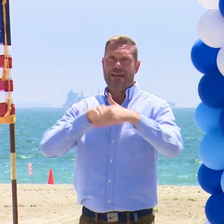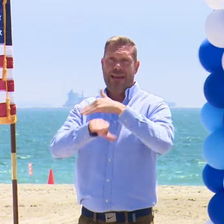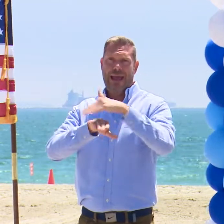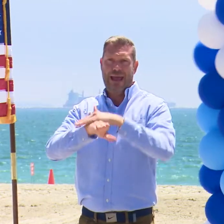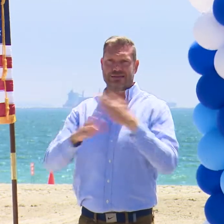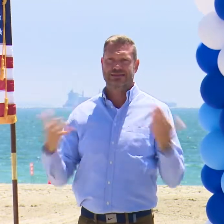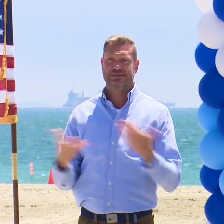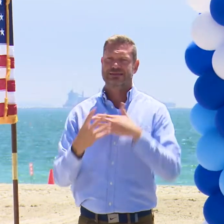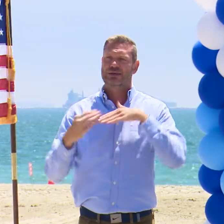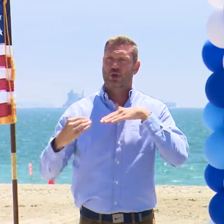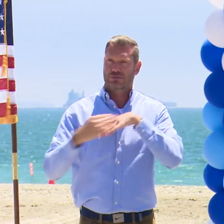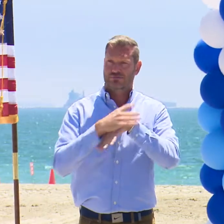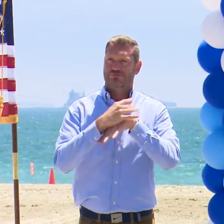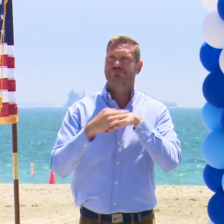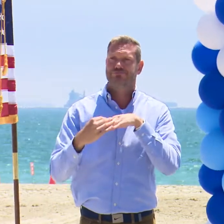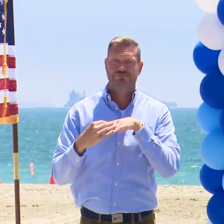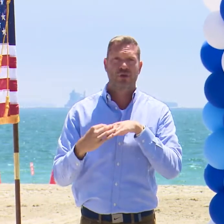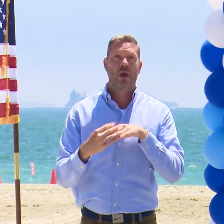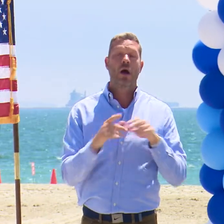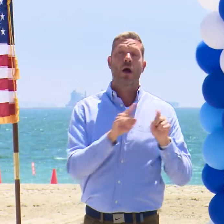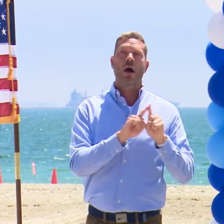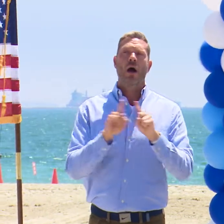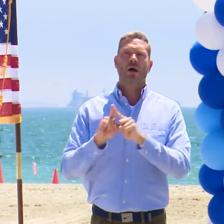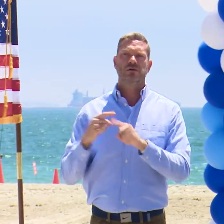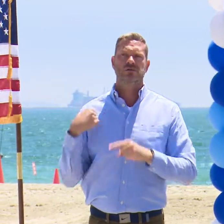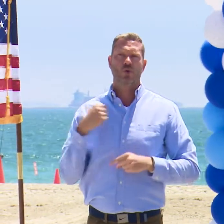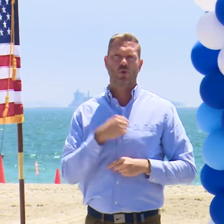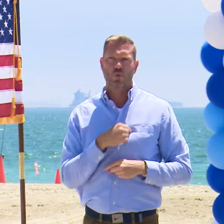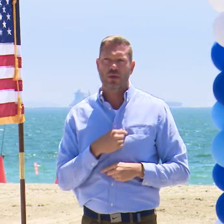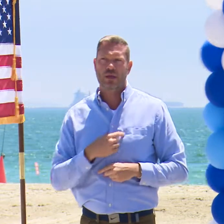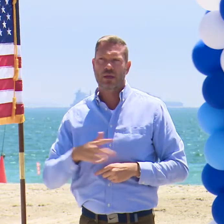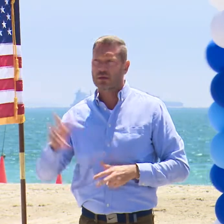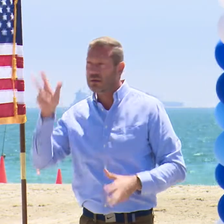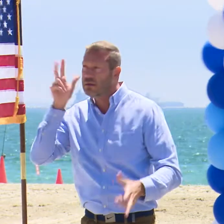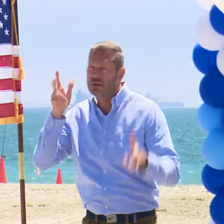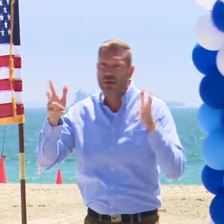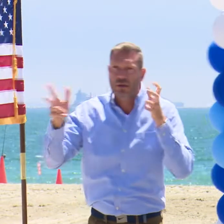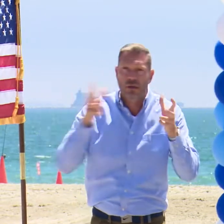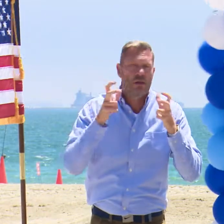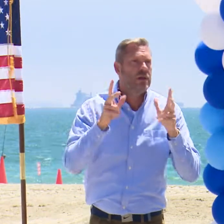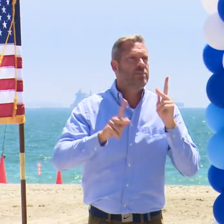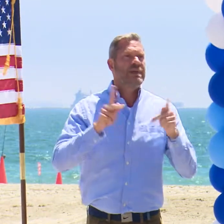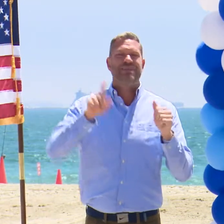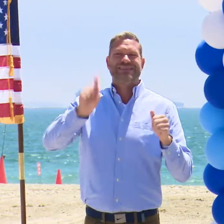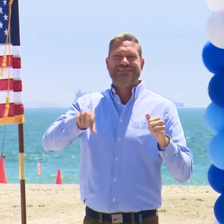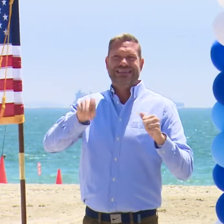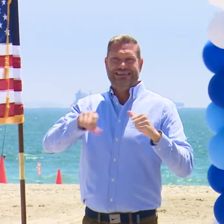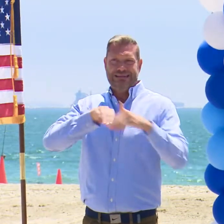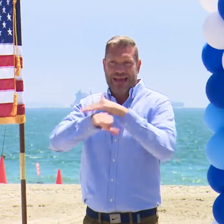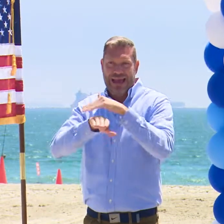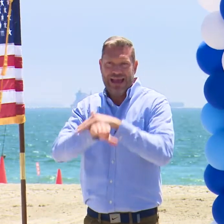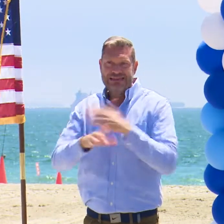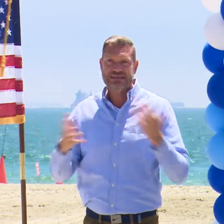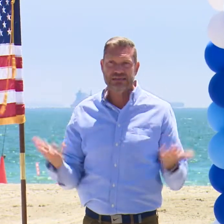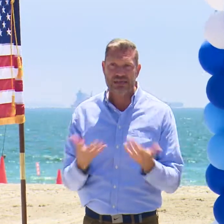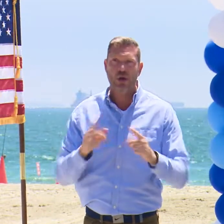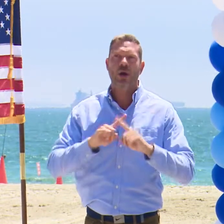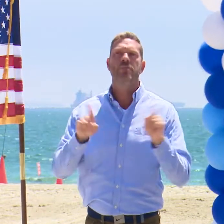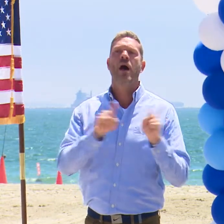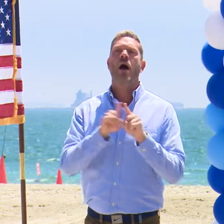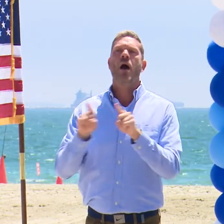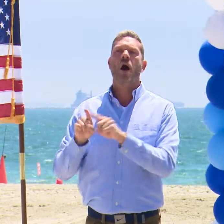only are we hearing from folks who need these mats to access the beach, we're also hearing from